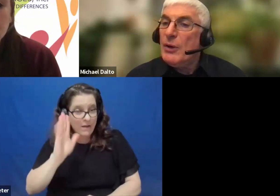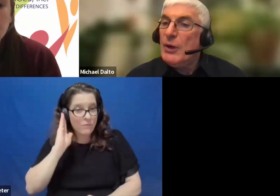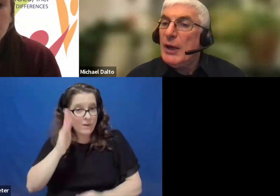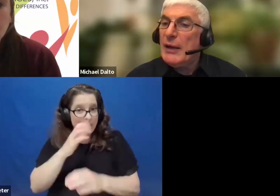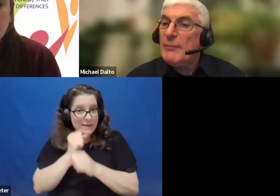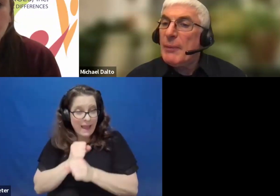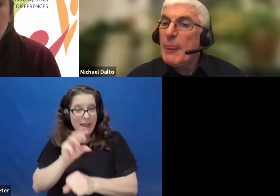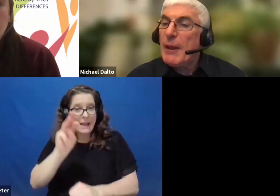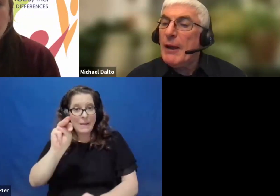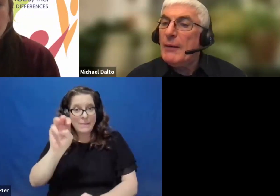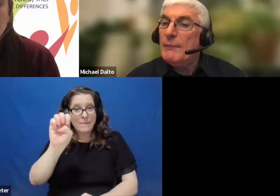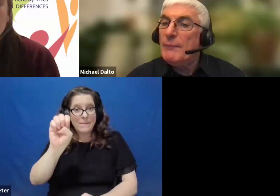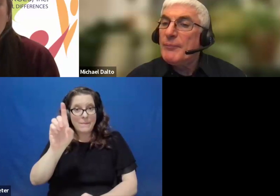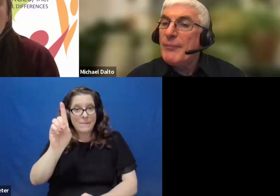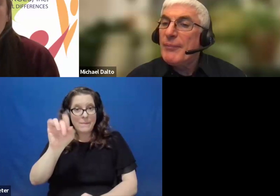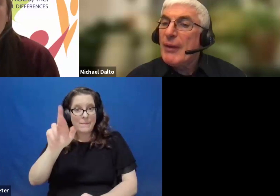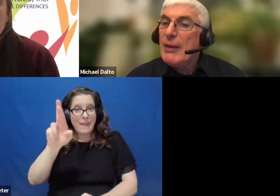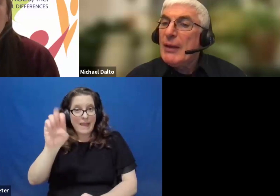Okay.